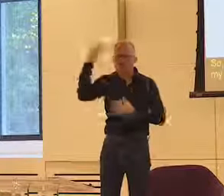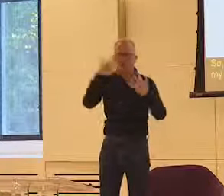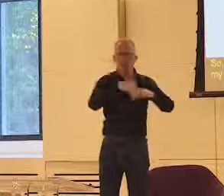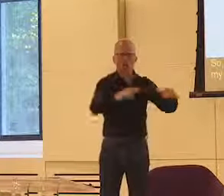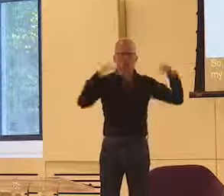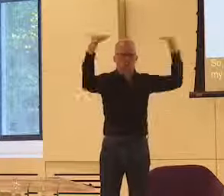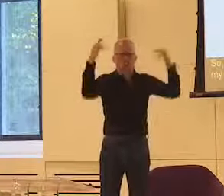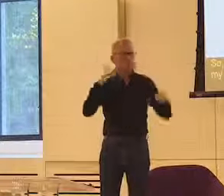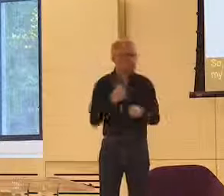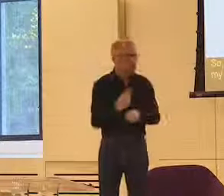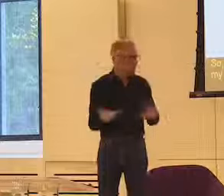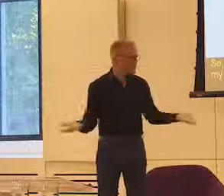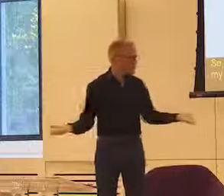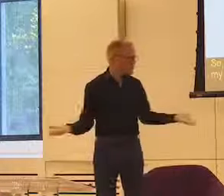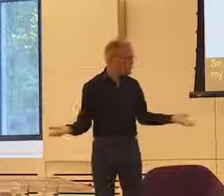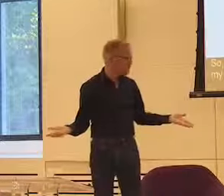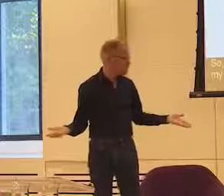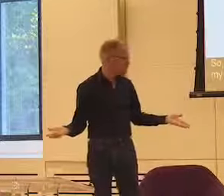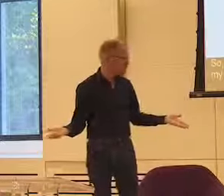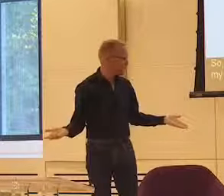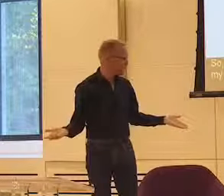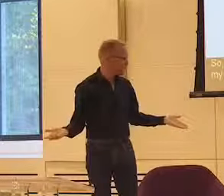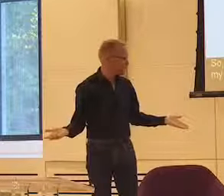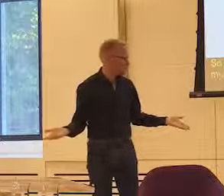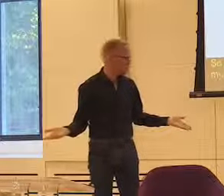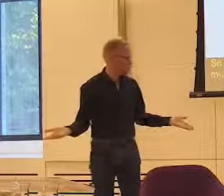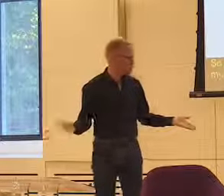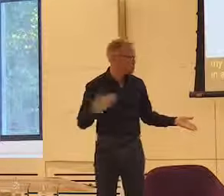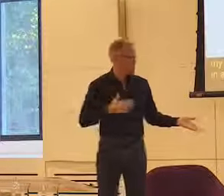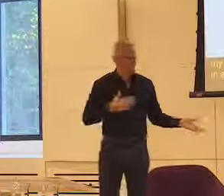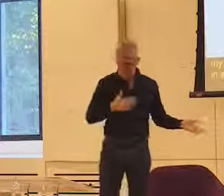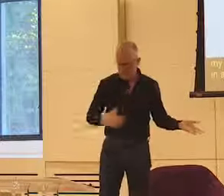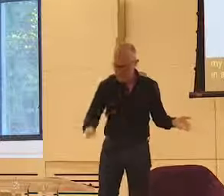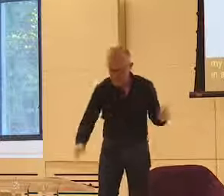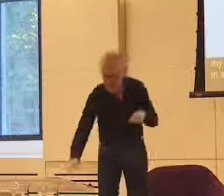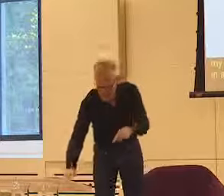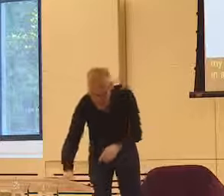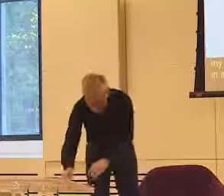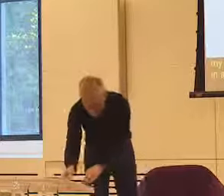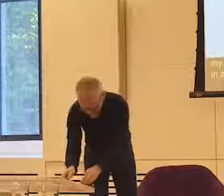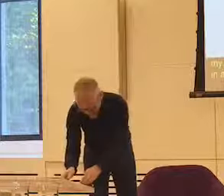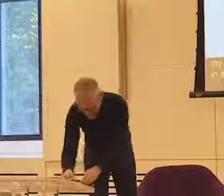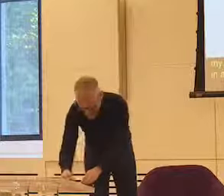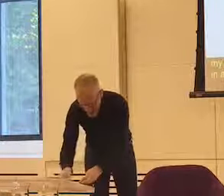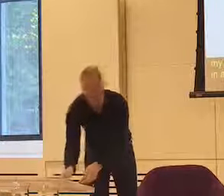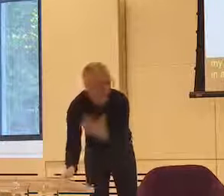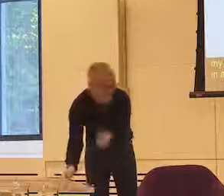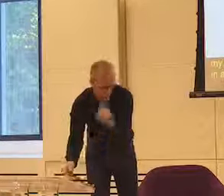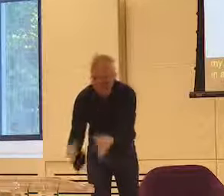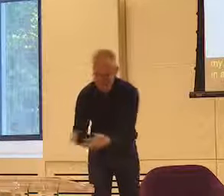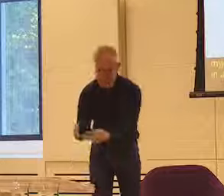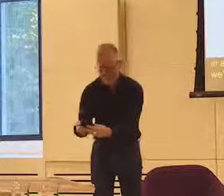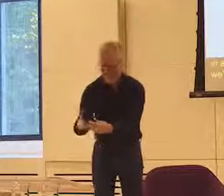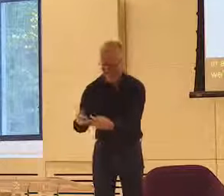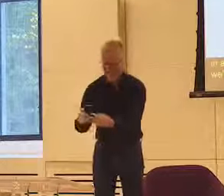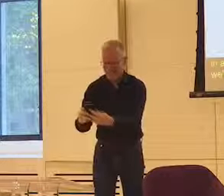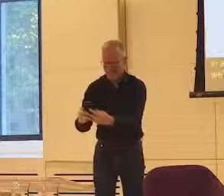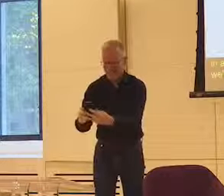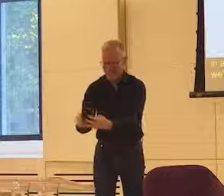we're in London, in a developed country where technology is fine and we're all good in 2018. Where are